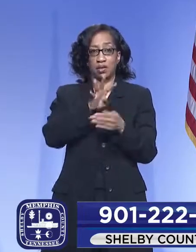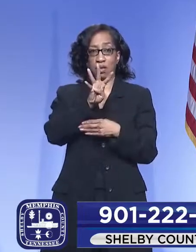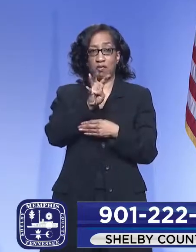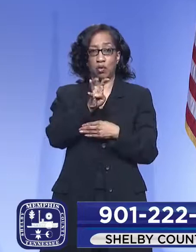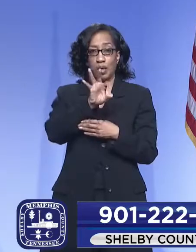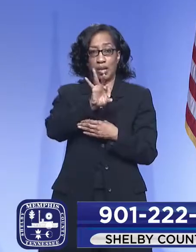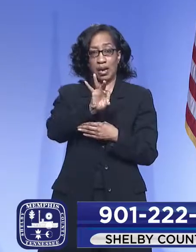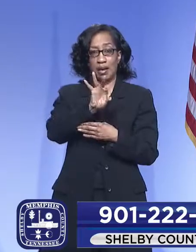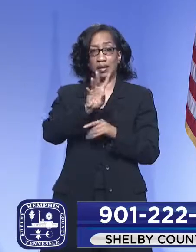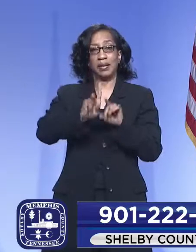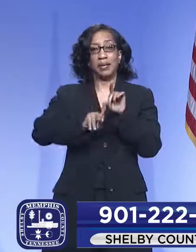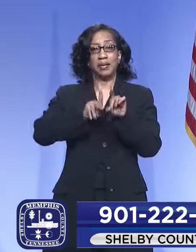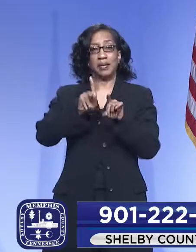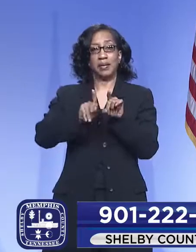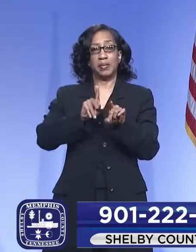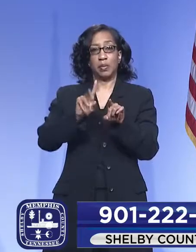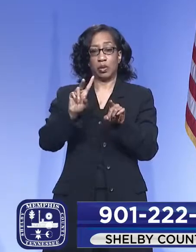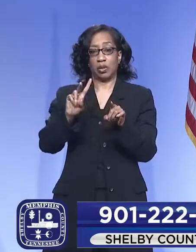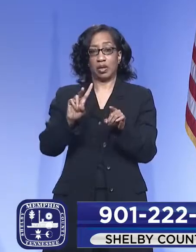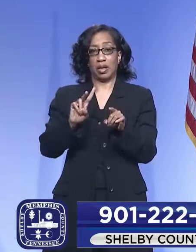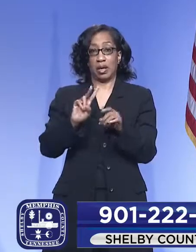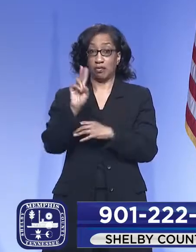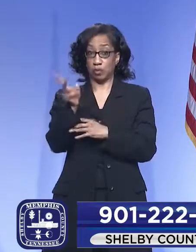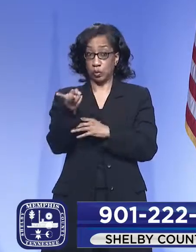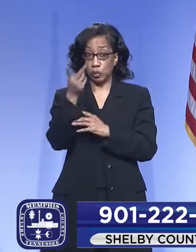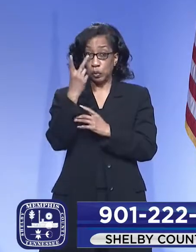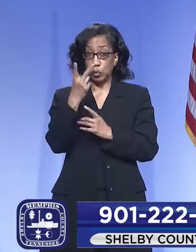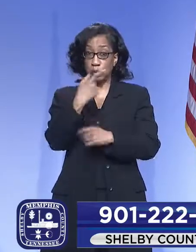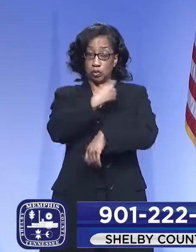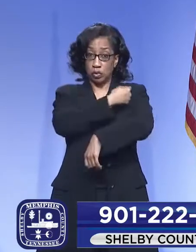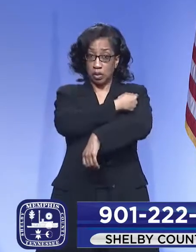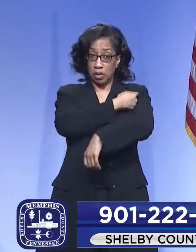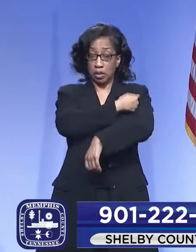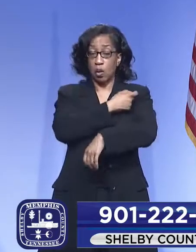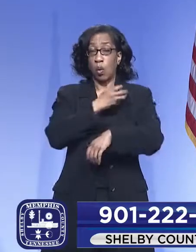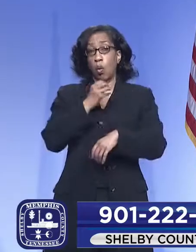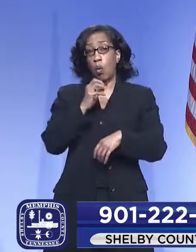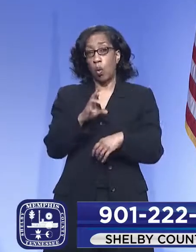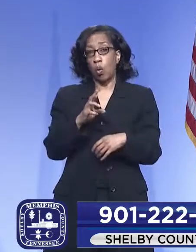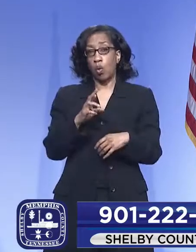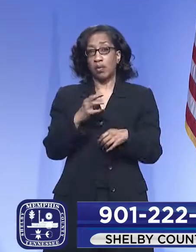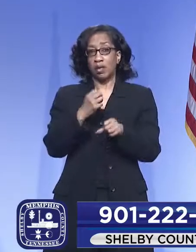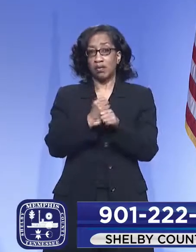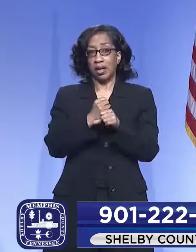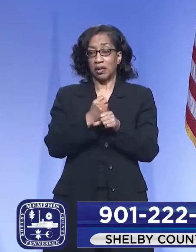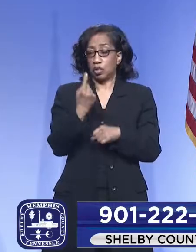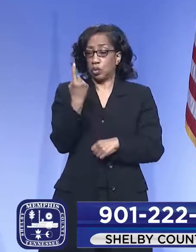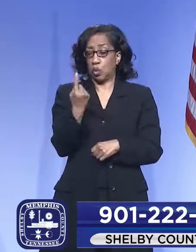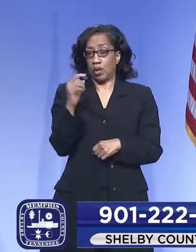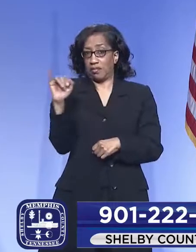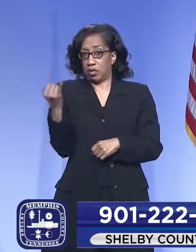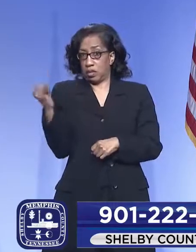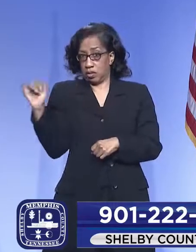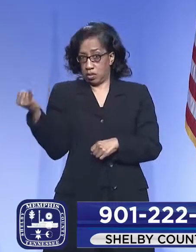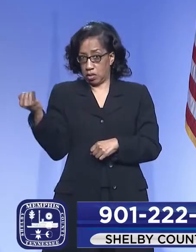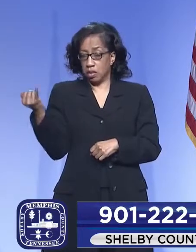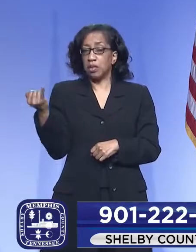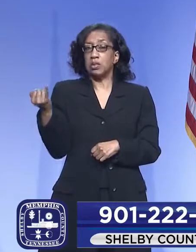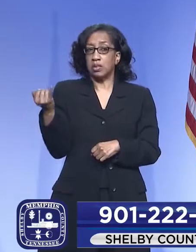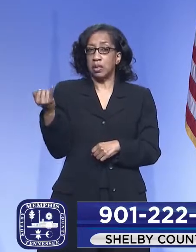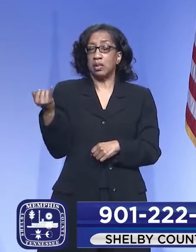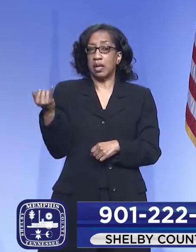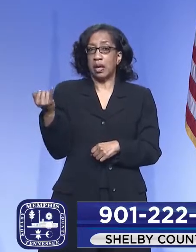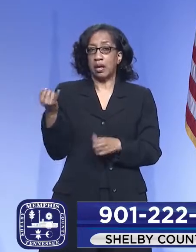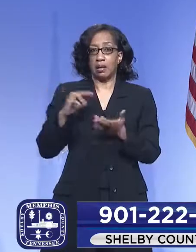84,049 people have received two doses of a two-dose series or have received the single dose of Johnson & Johnson and are